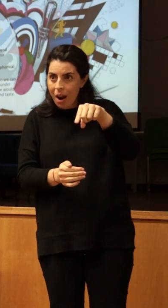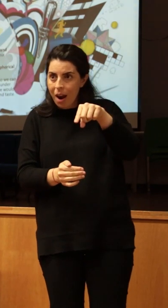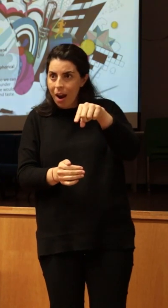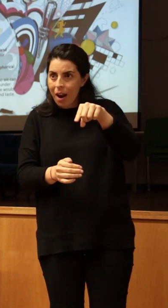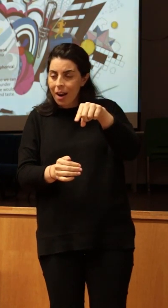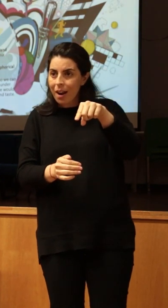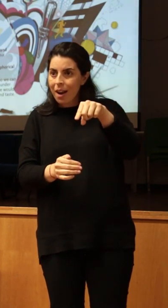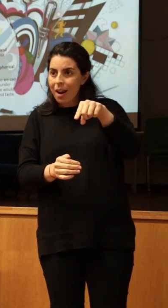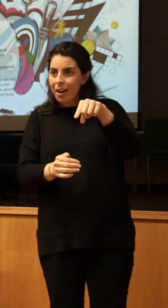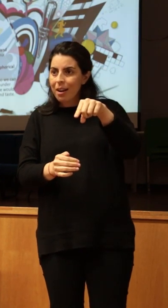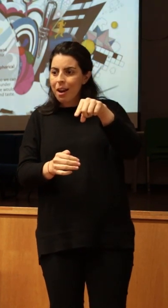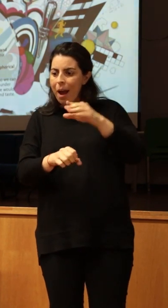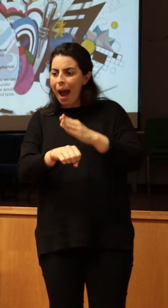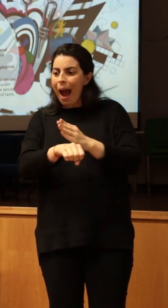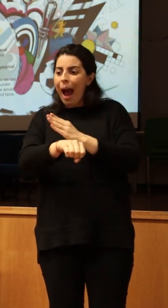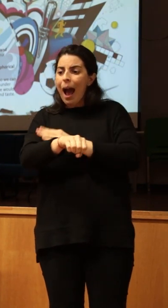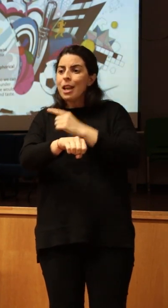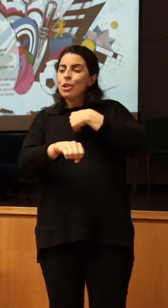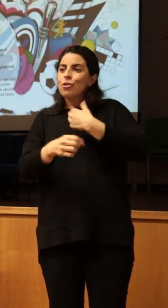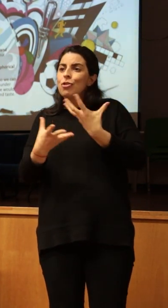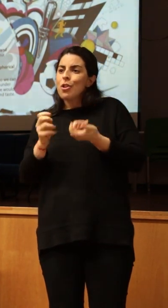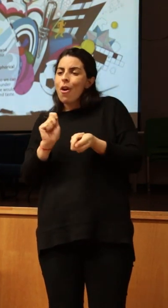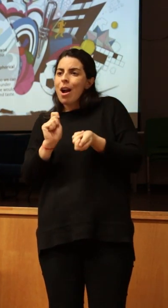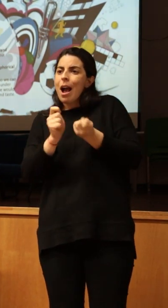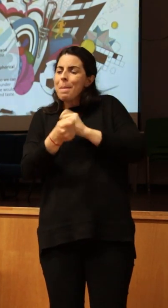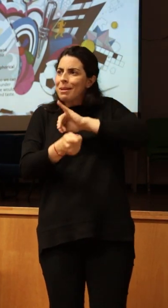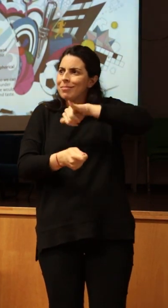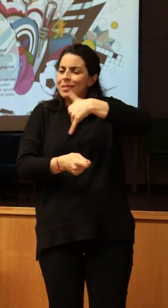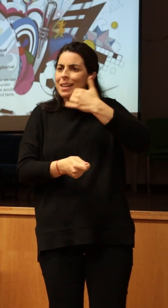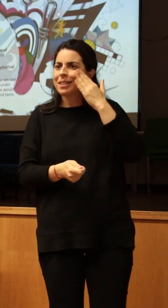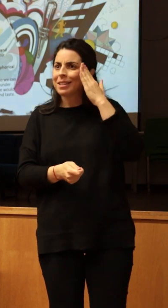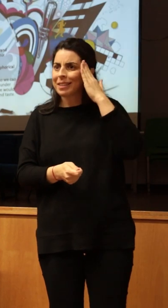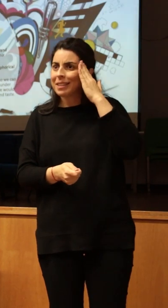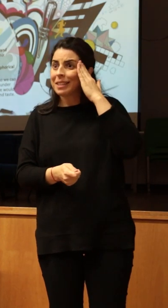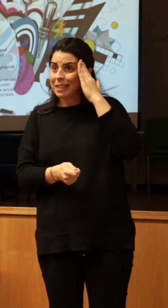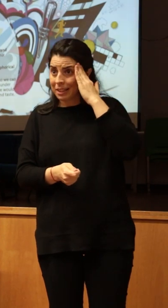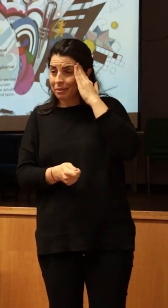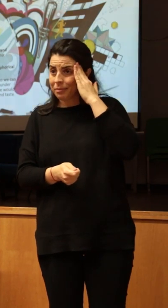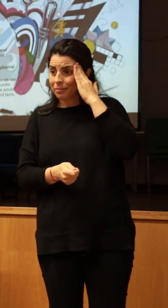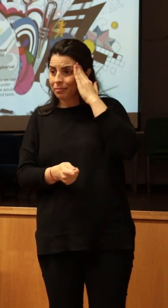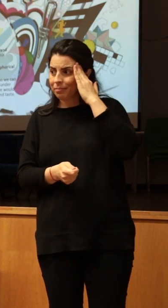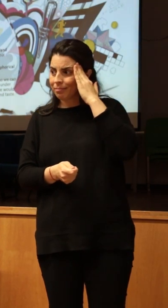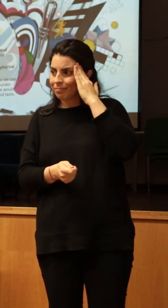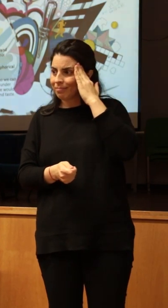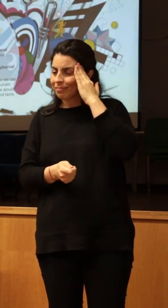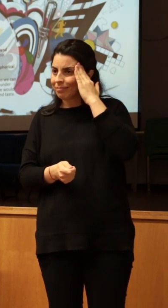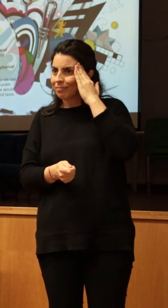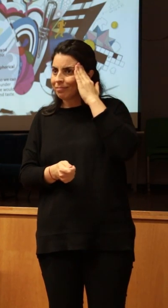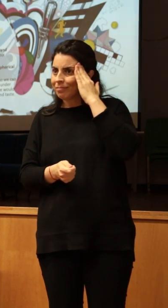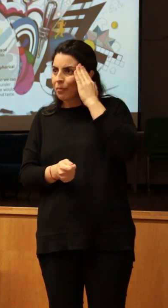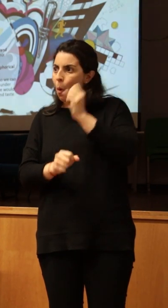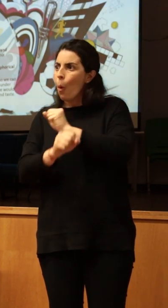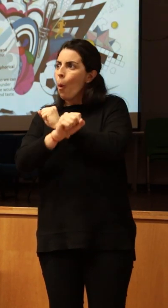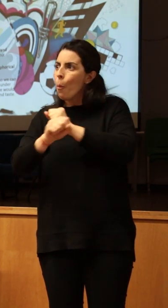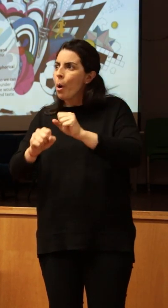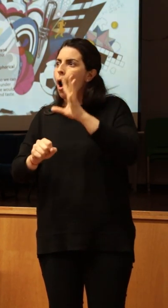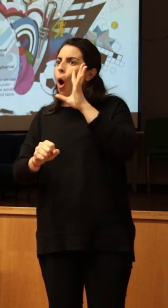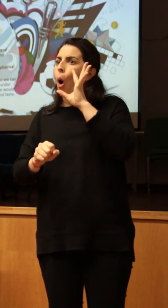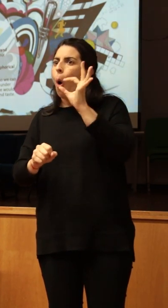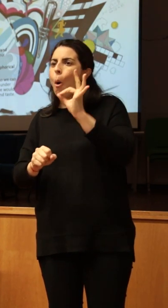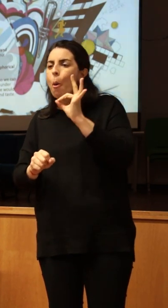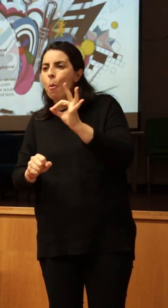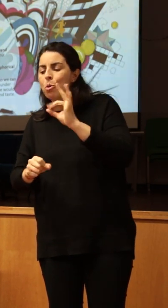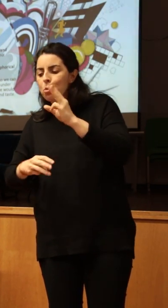de cambiar, de intentar cambiarla o no. We're given a chance to experience it. Se nos da la oportunidad al usar la metáfora